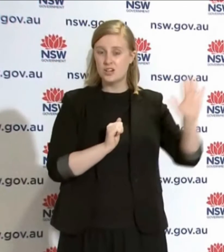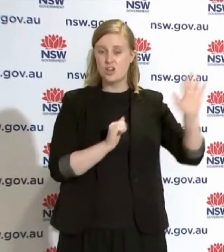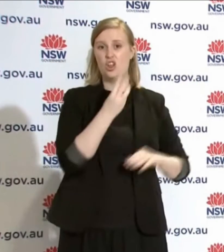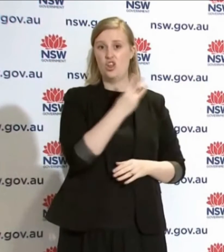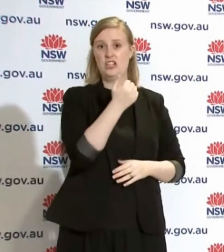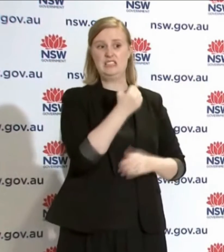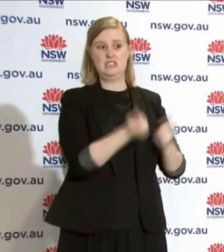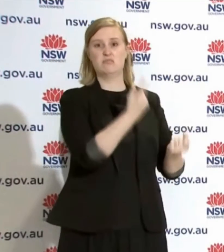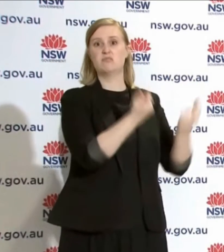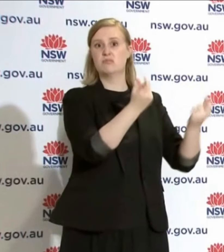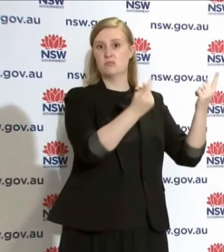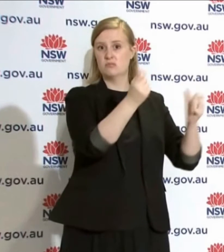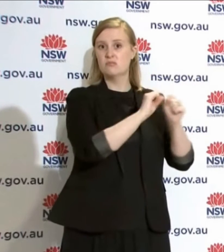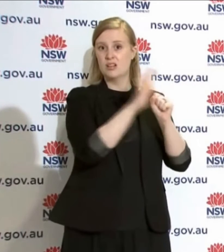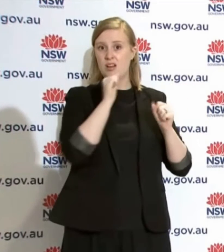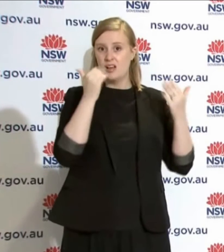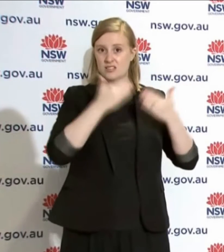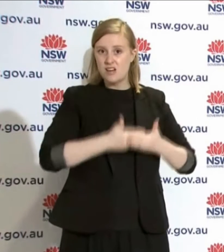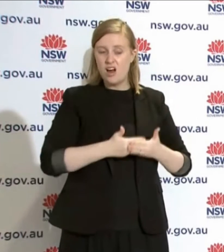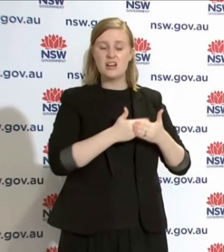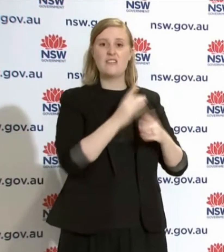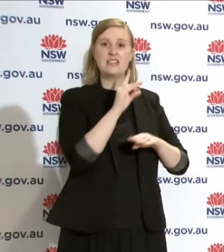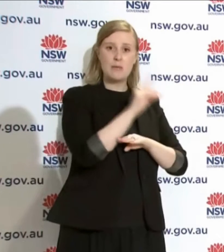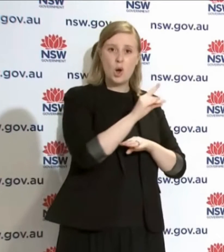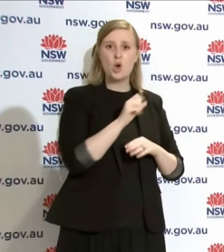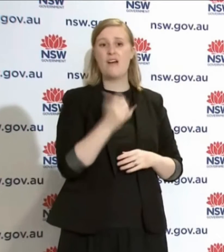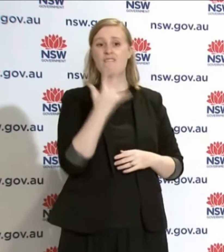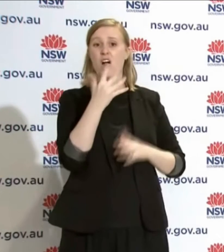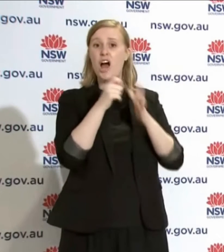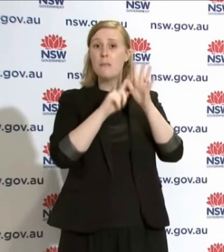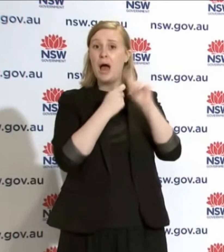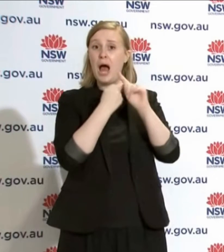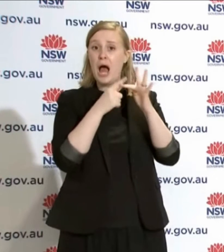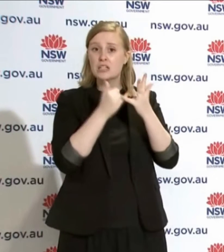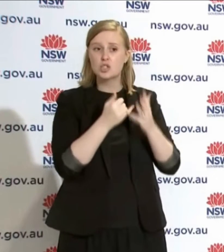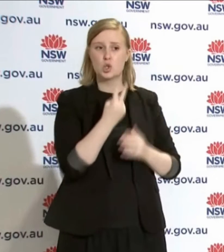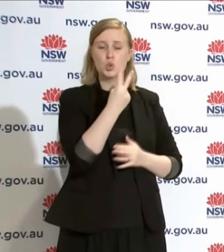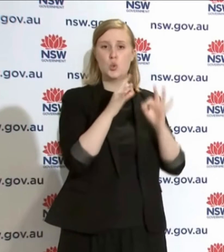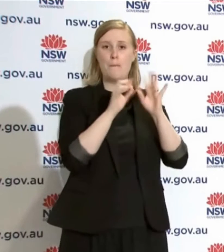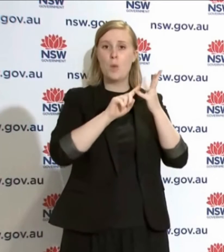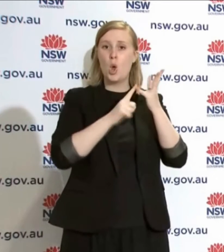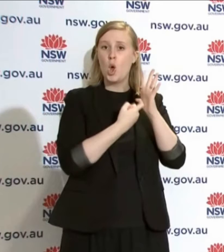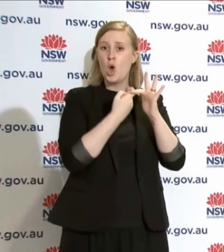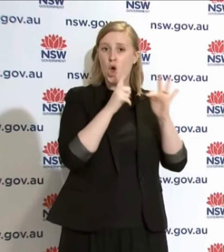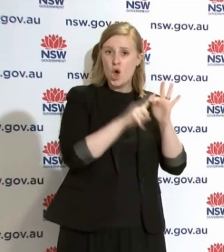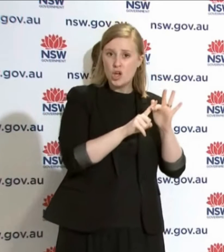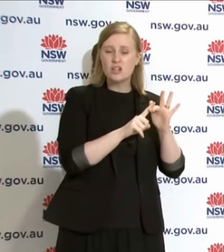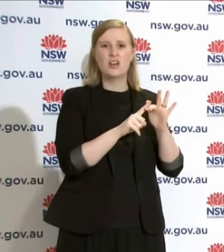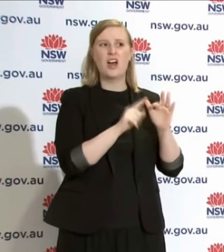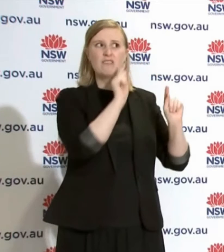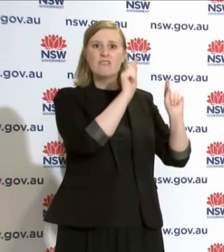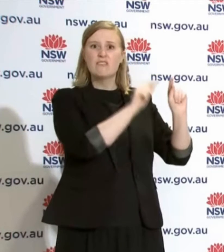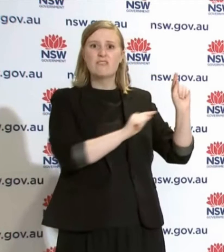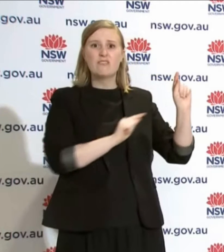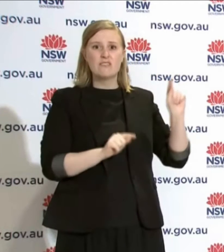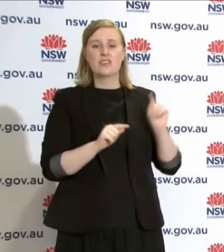in Dubbo, 5 in Parkes, 2 in Burke. In the Wellington local government area, there are also 2 cases.